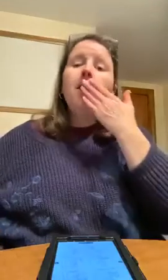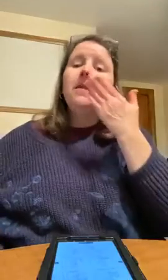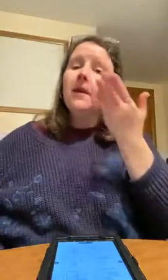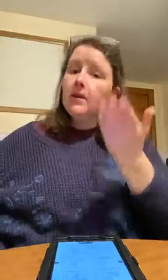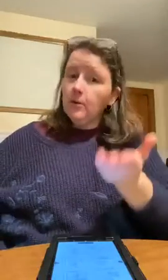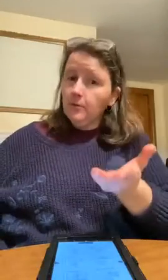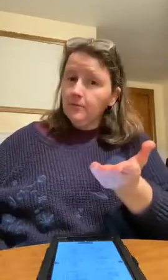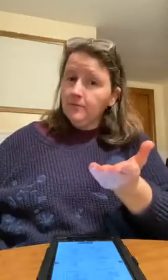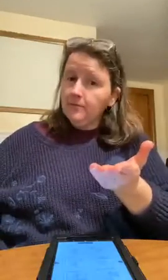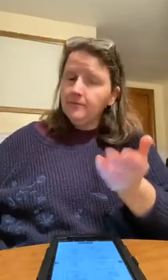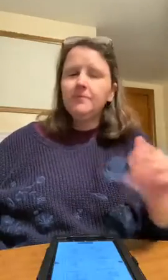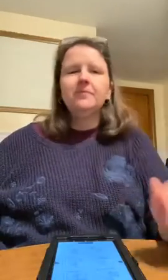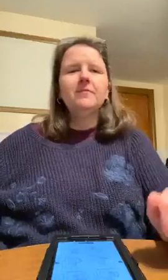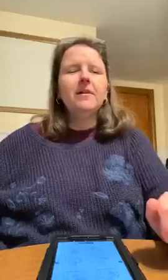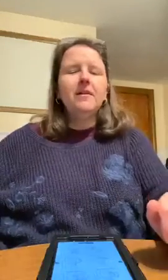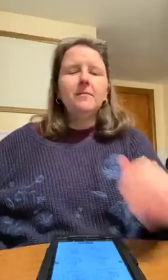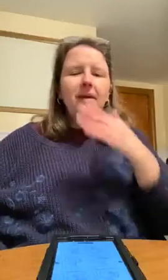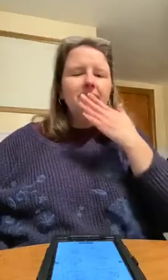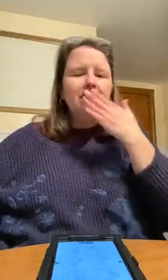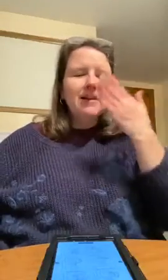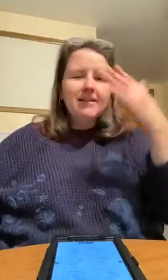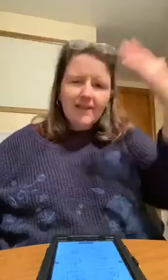Thank you. Basically, it's kind of like the